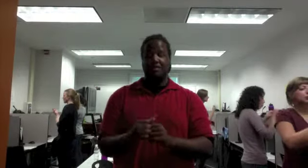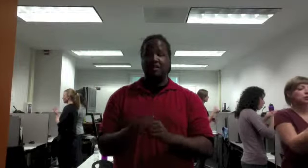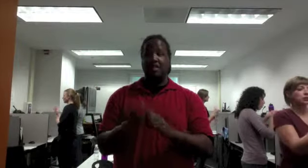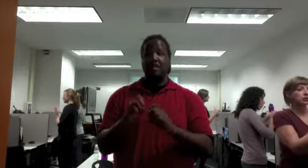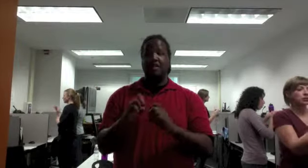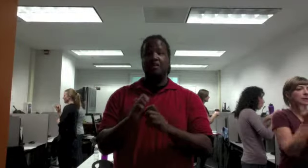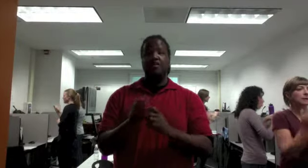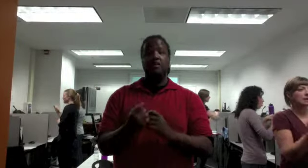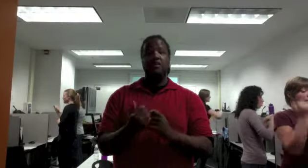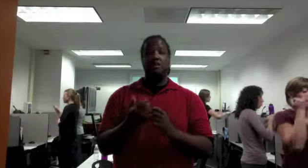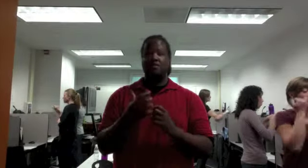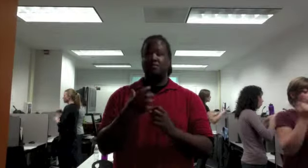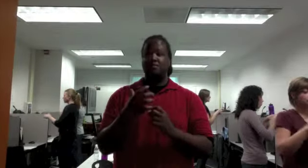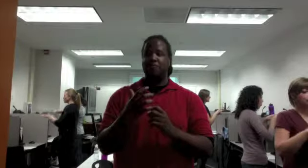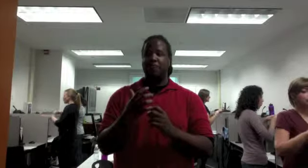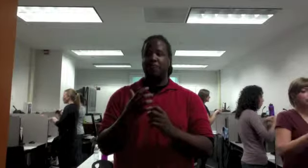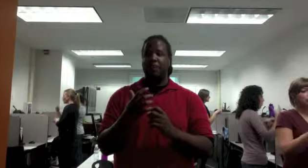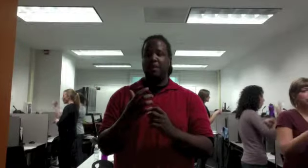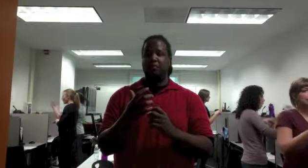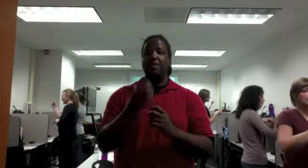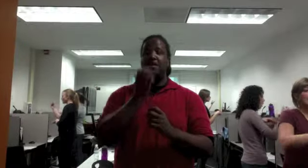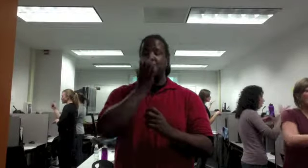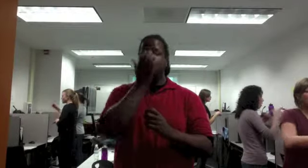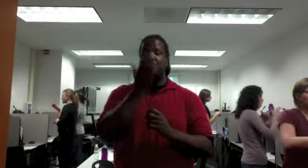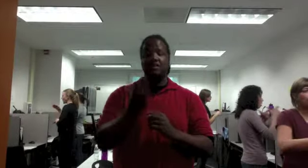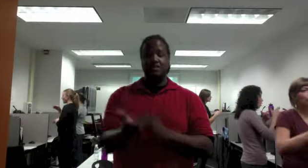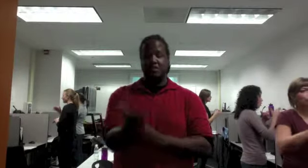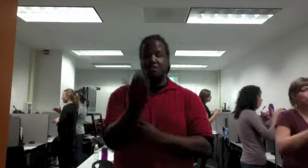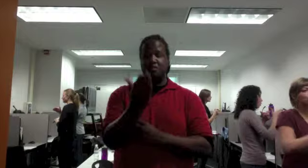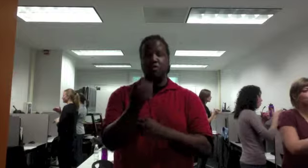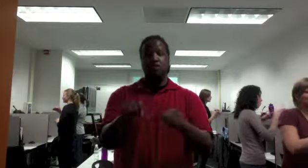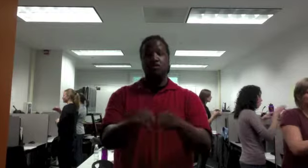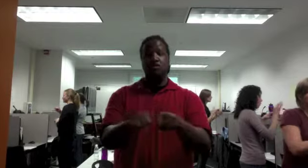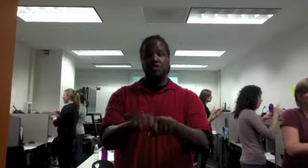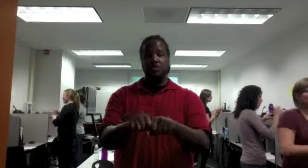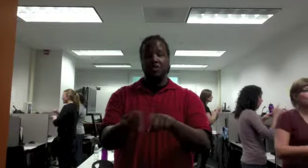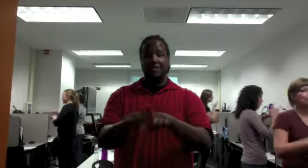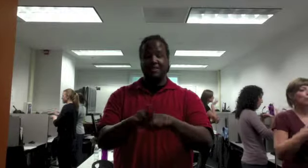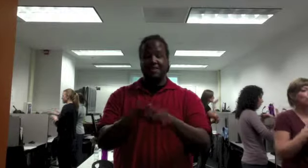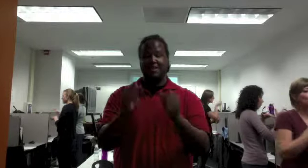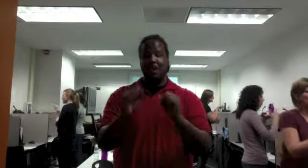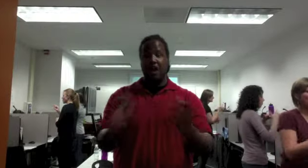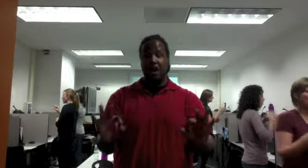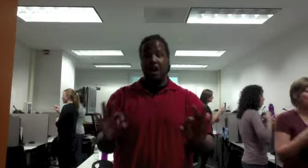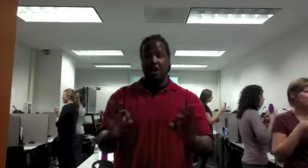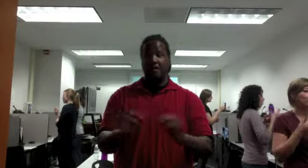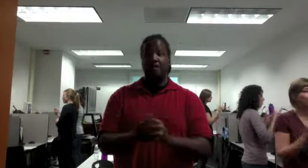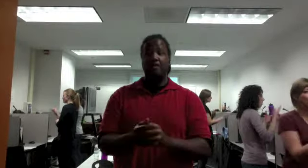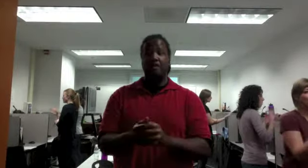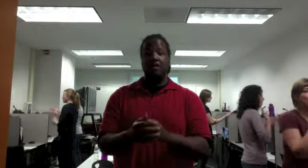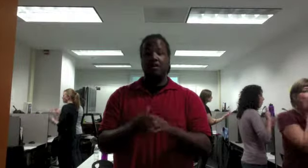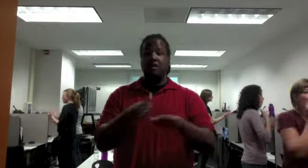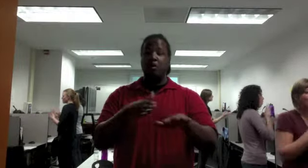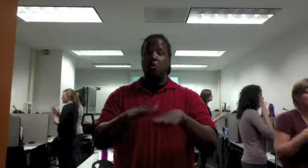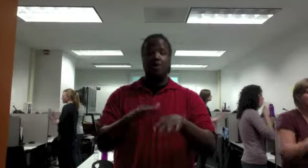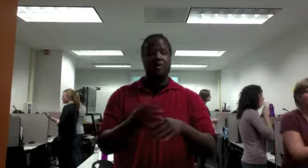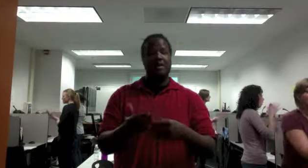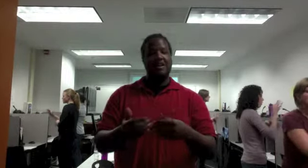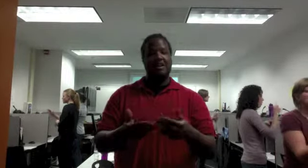go running barefoot through the grass in the morning, your feet might get wet. That's from dew or water that was